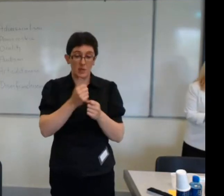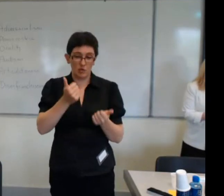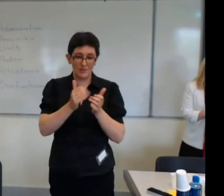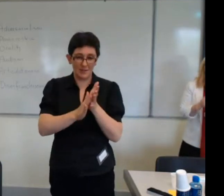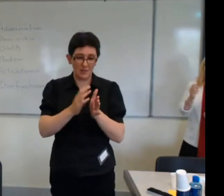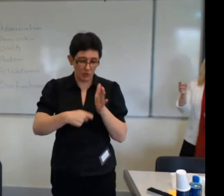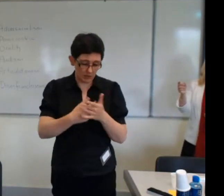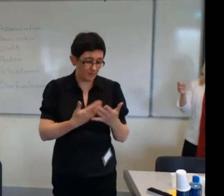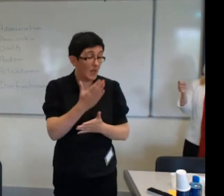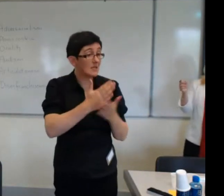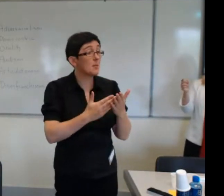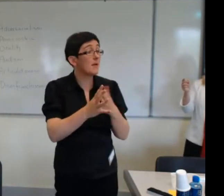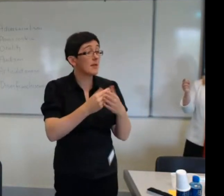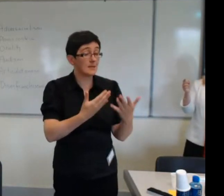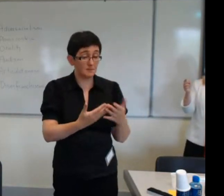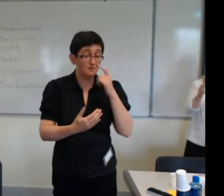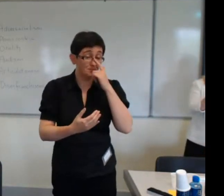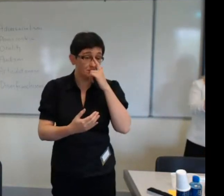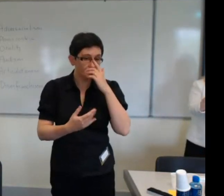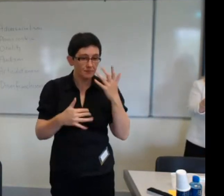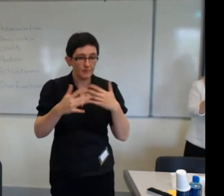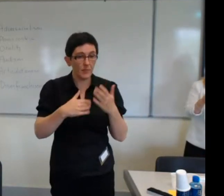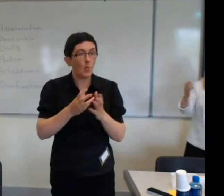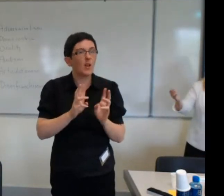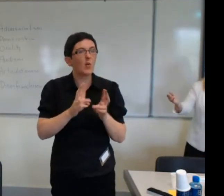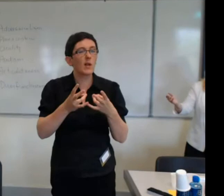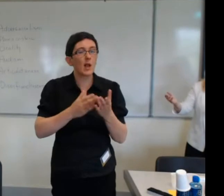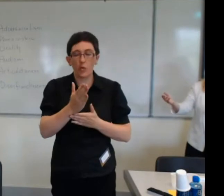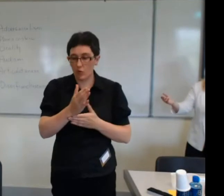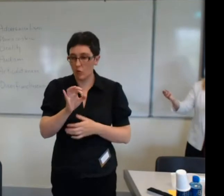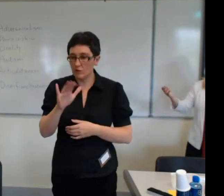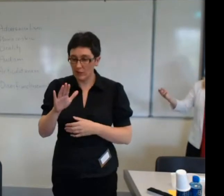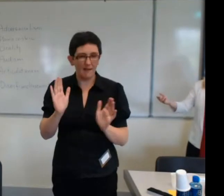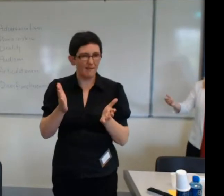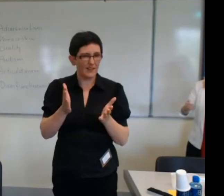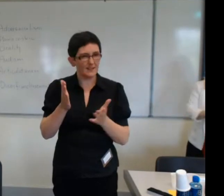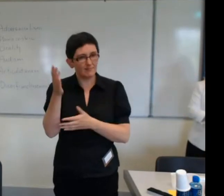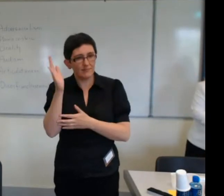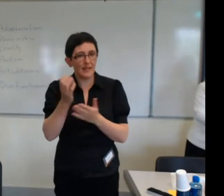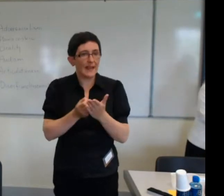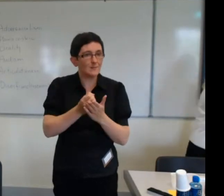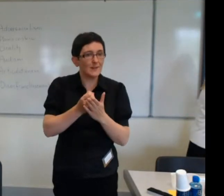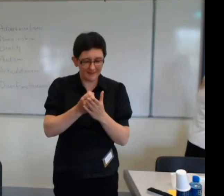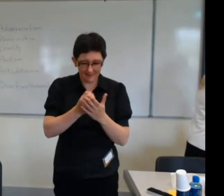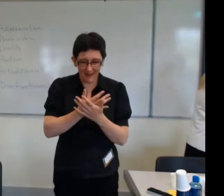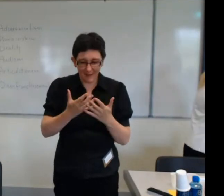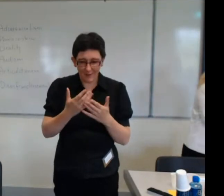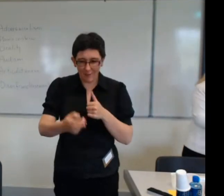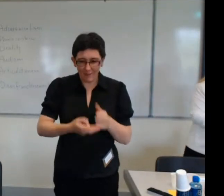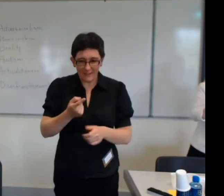project. Some of the stuff that I'll skip through is stuff that Jill has so beautifully set the scene on. So in terms